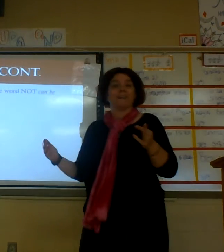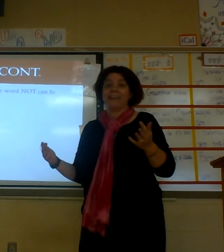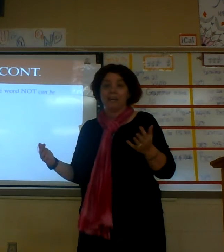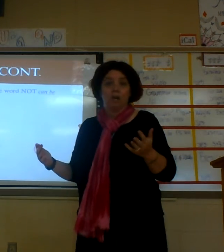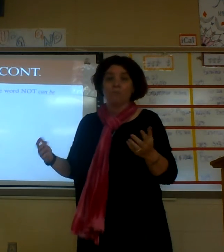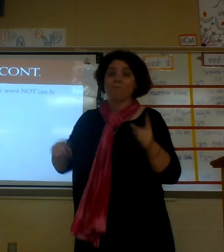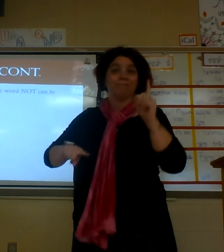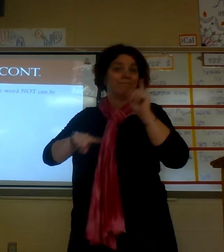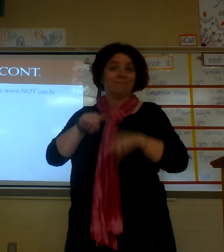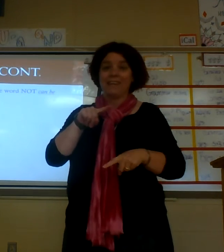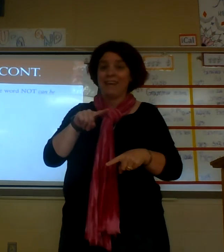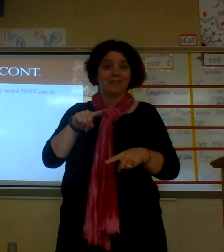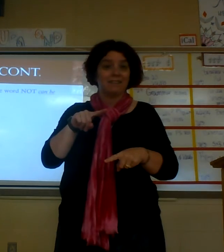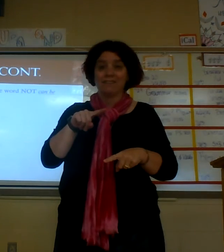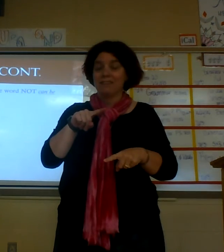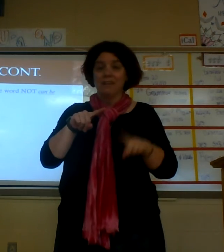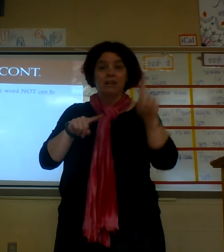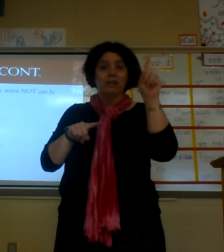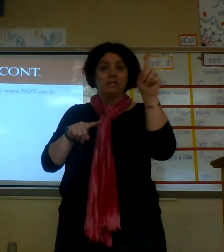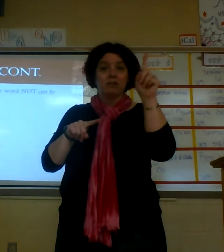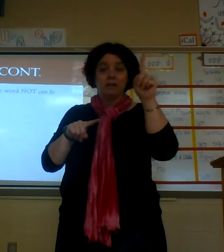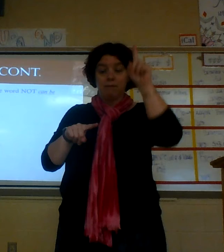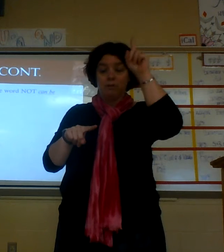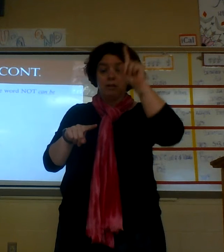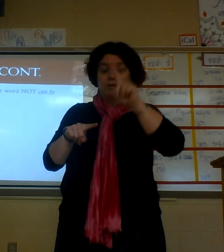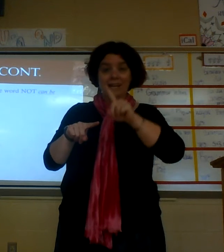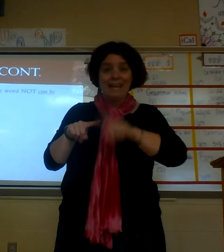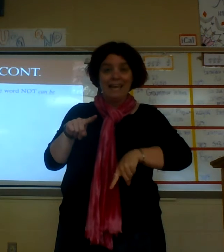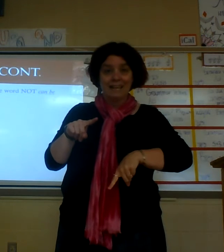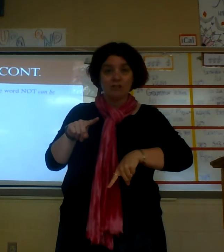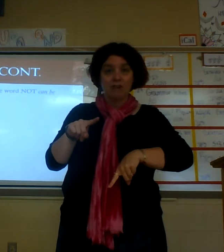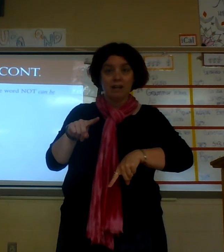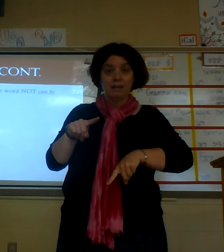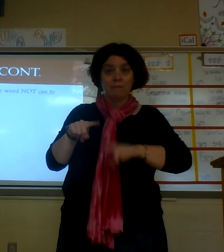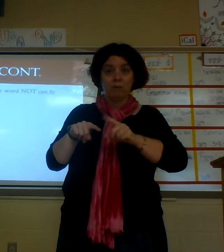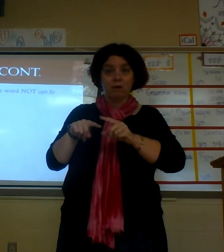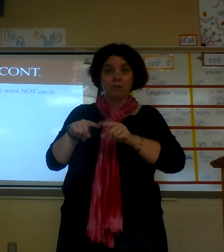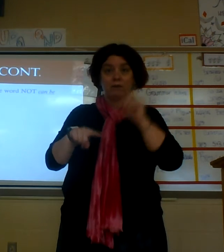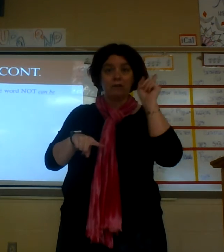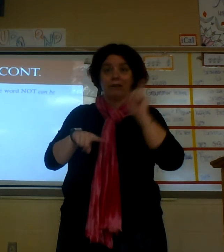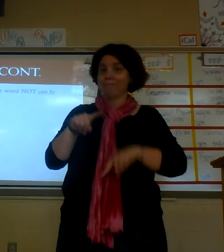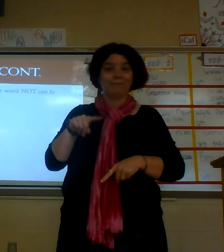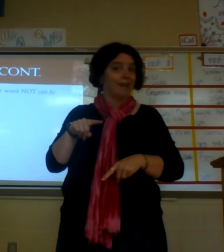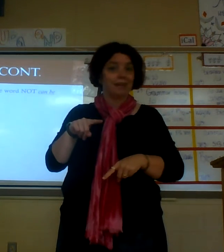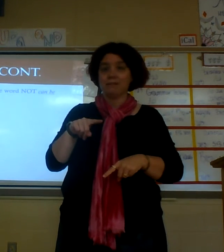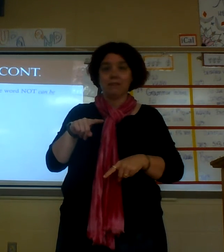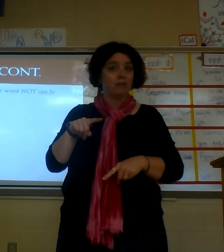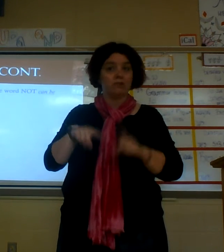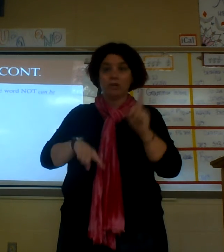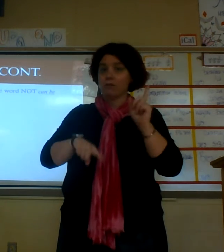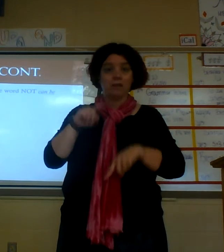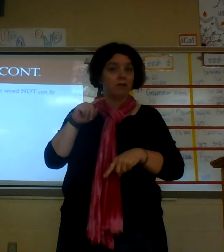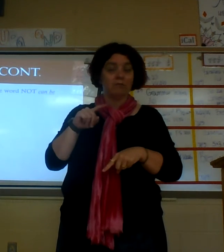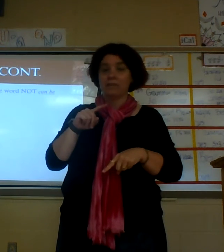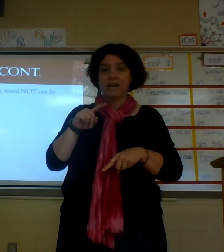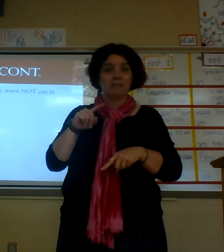can't go. Can't. You're going to take your dominant one and you're going to hit your non-dominant one on the fingernail. Can't. As you shake your head no. Can't.